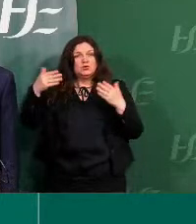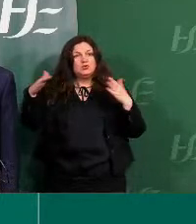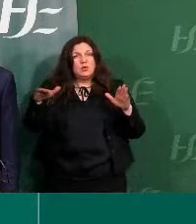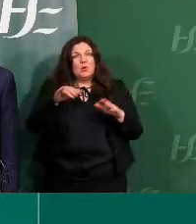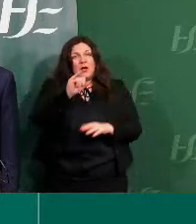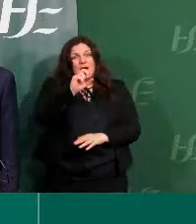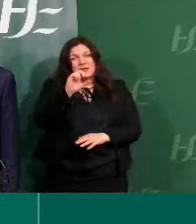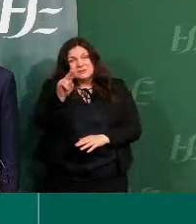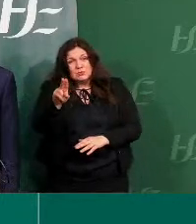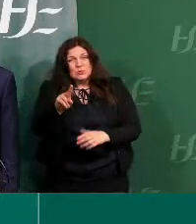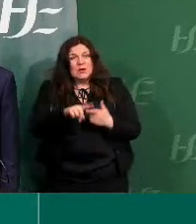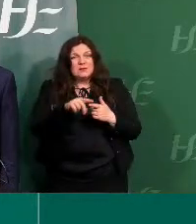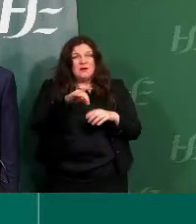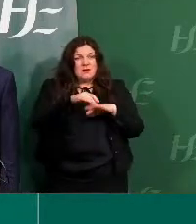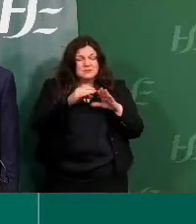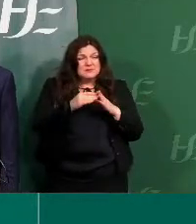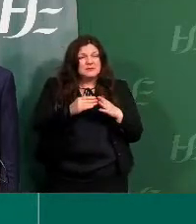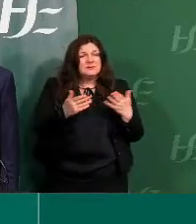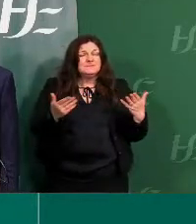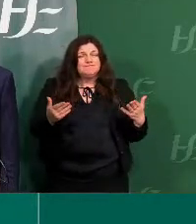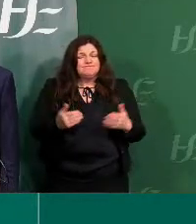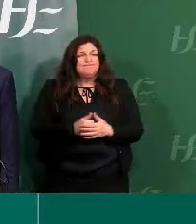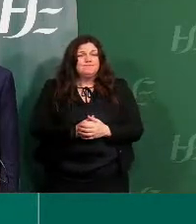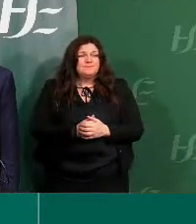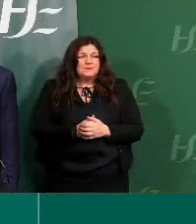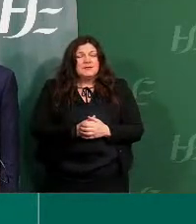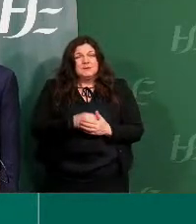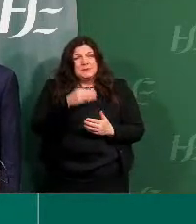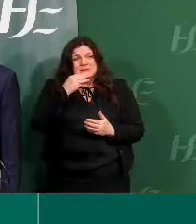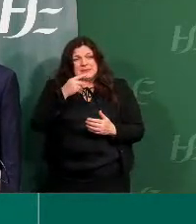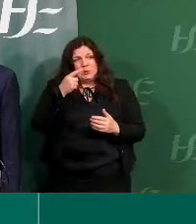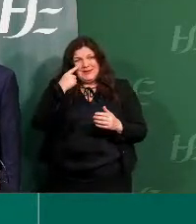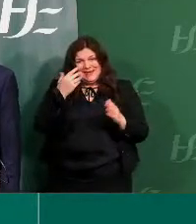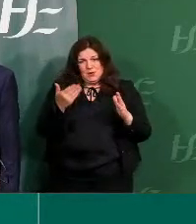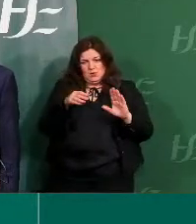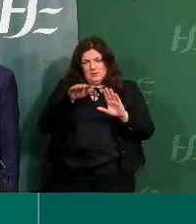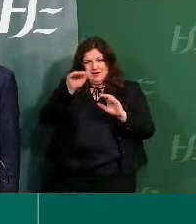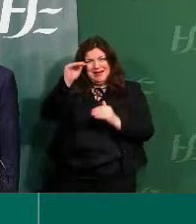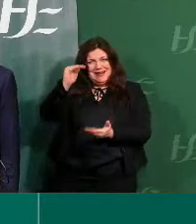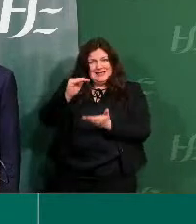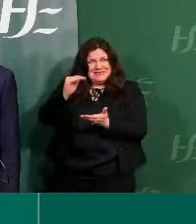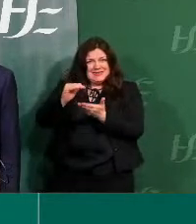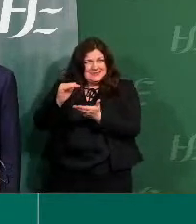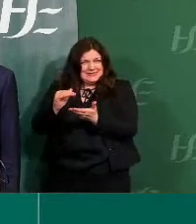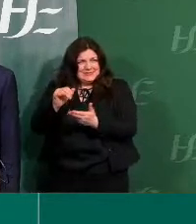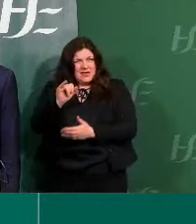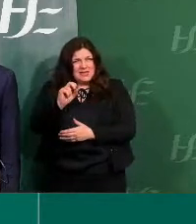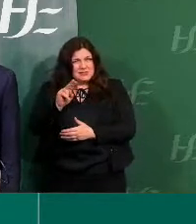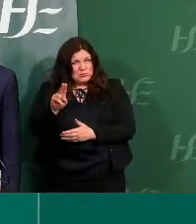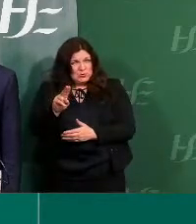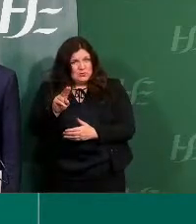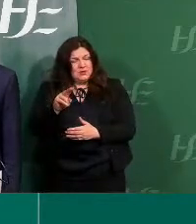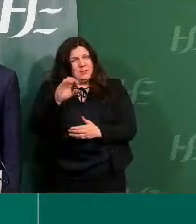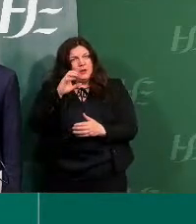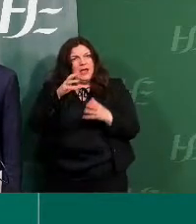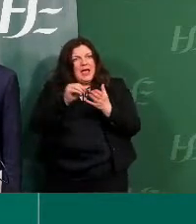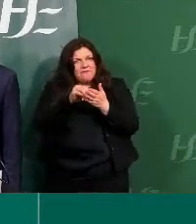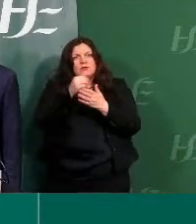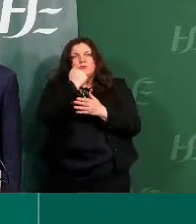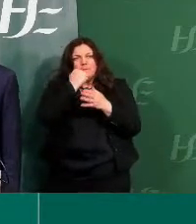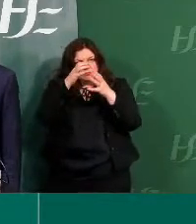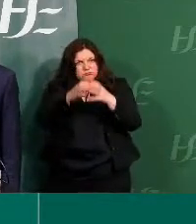and hospitals too in grey, and you can see that's greatly weakened on the right-hand side. With a recent surge there's been greatly excess cases